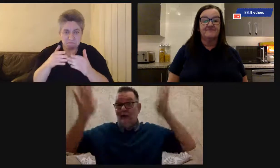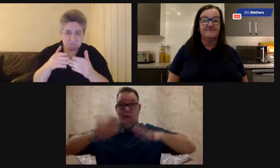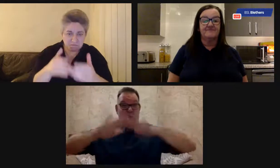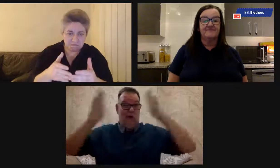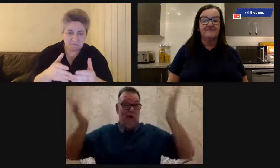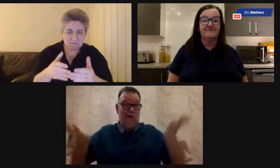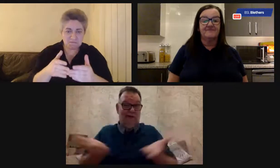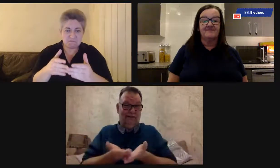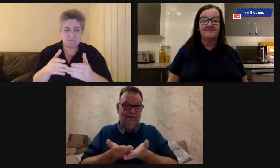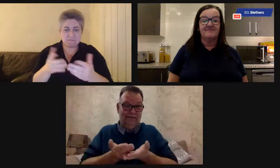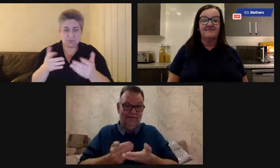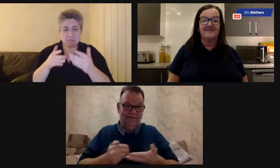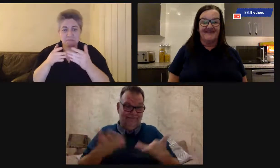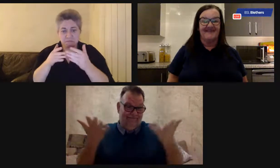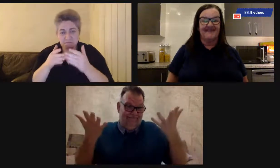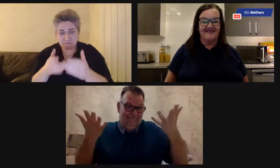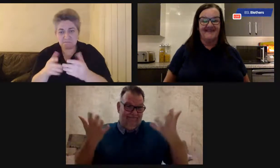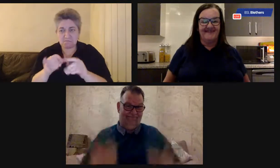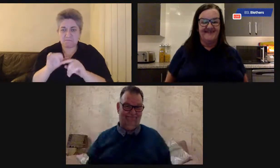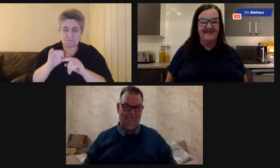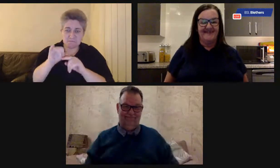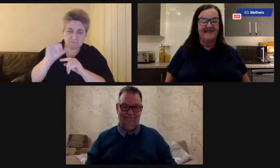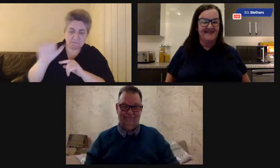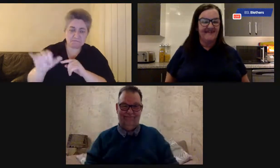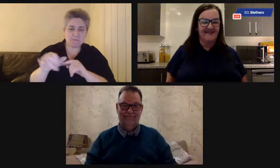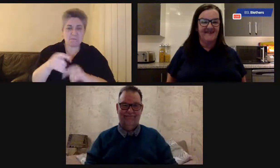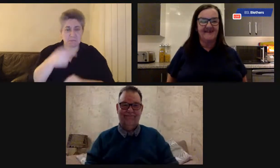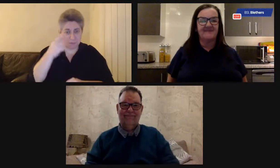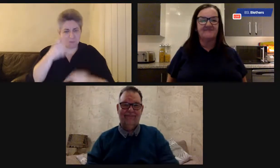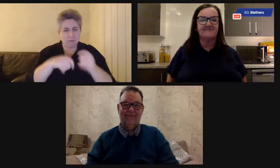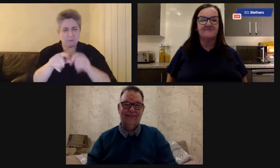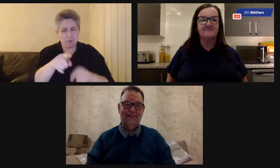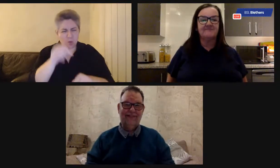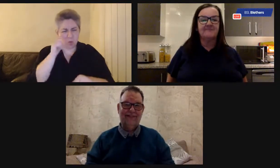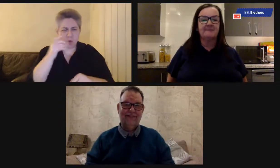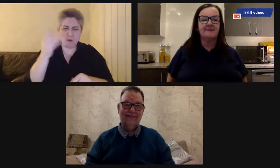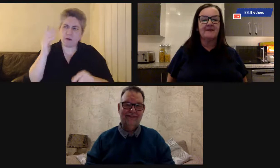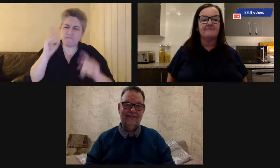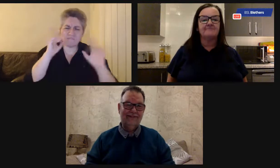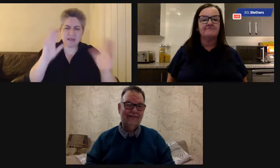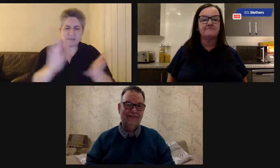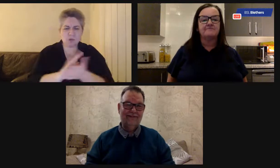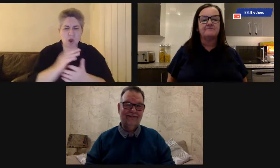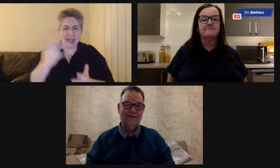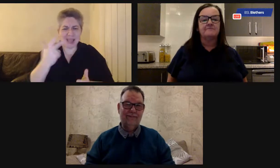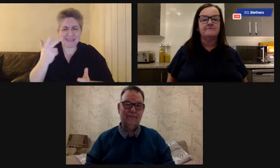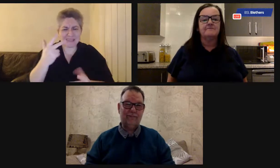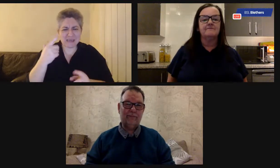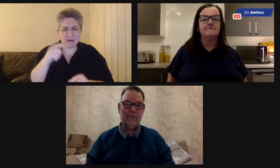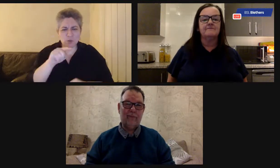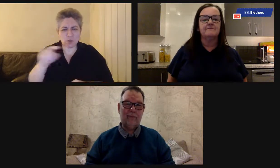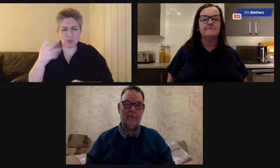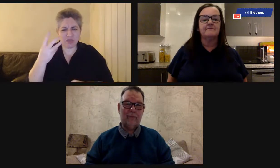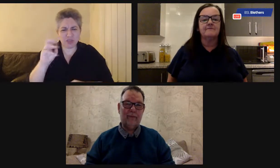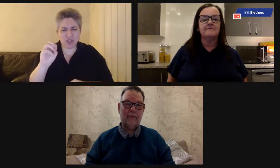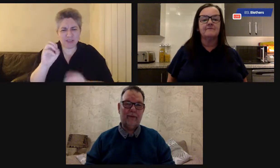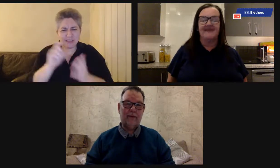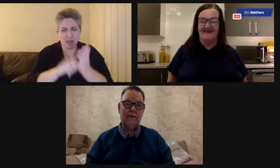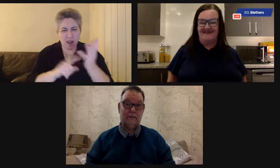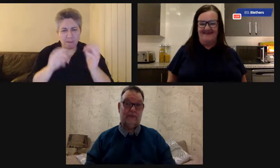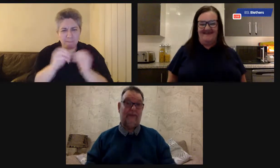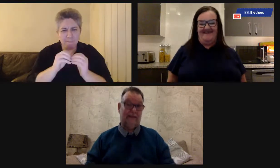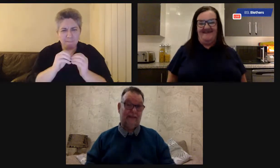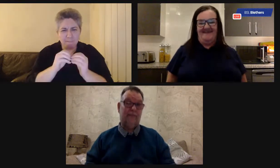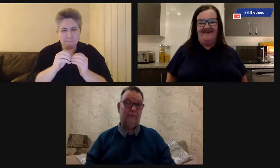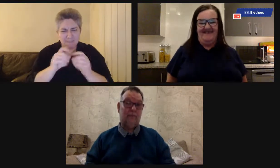we just need your views because the world's your oyster. Yeah, I never really thought about insurance for planes and